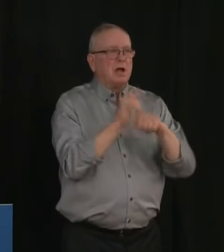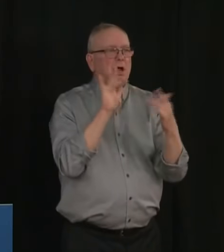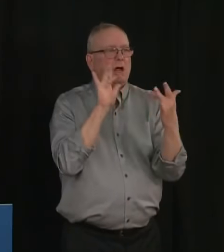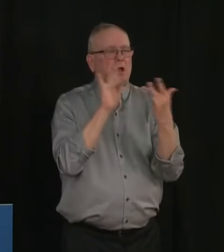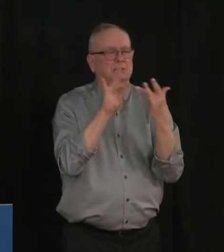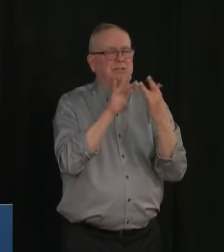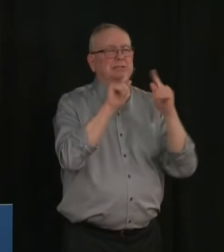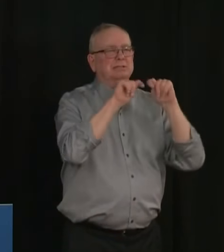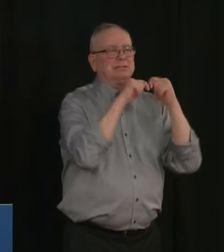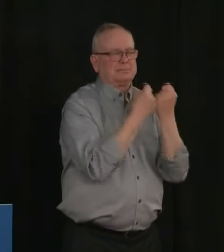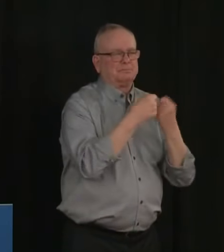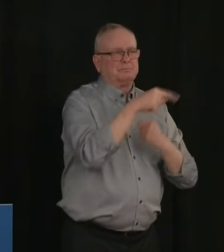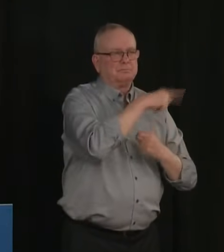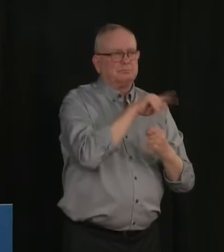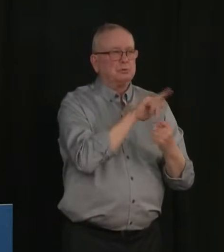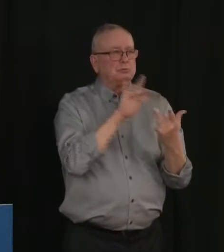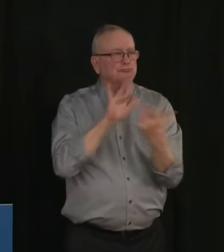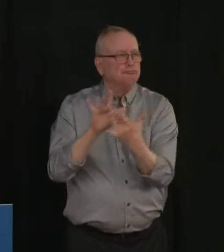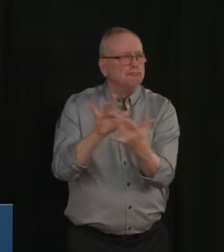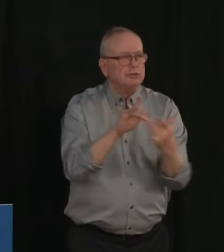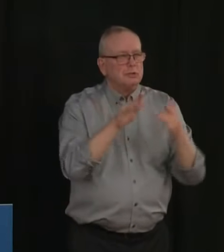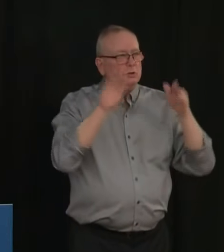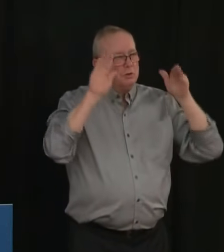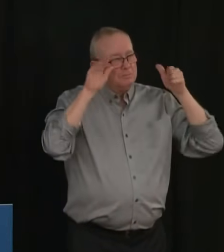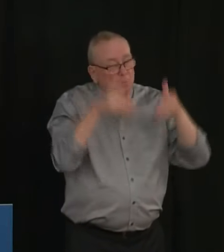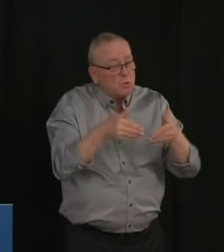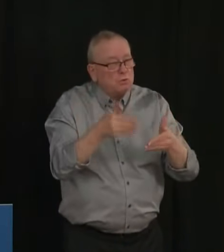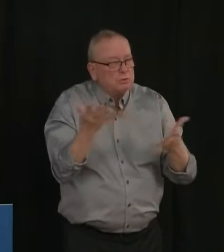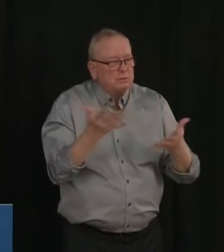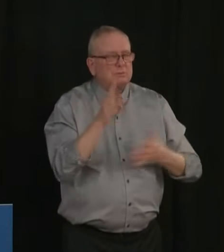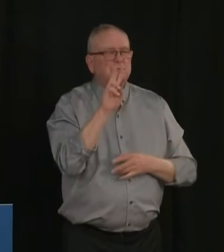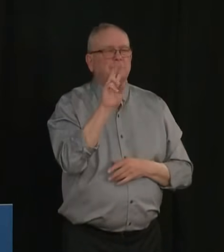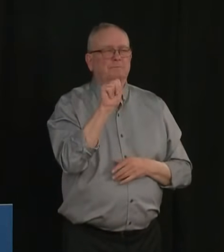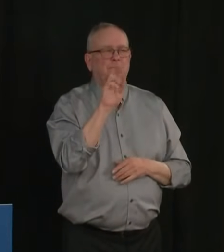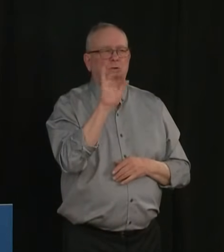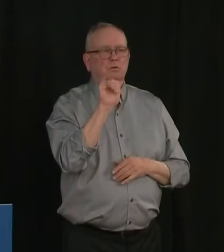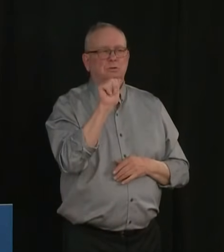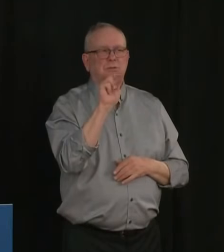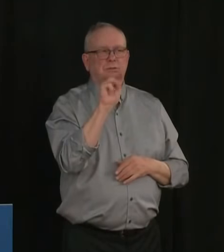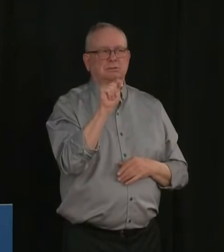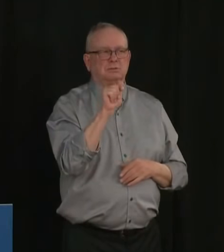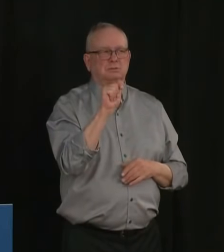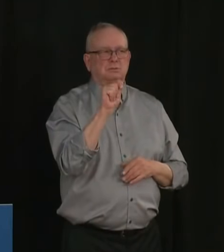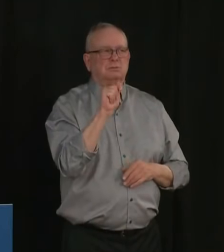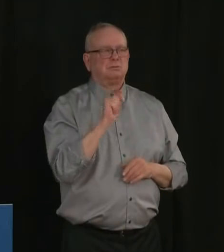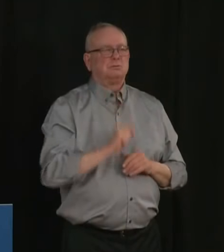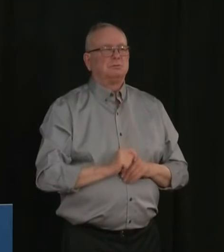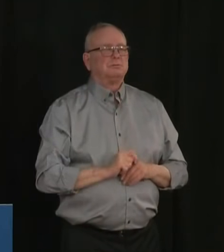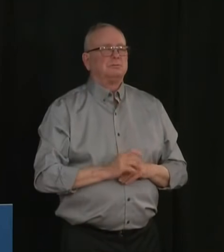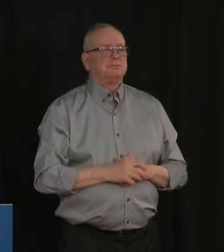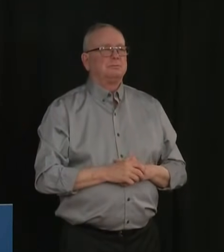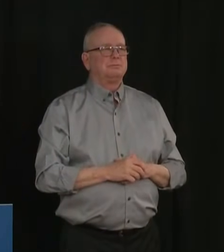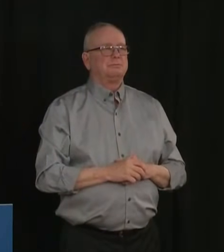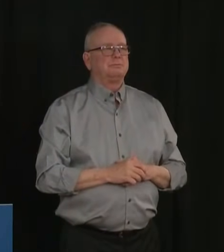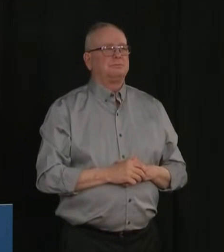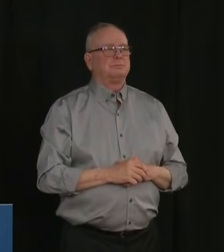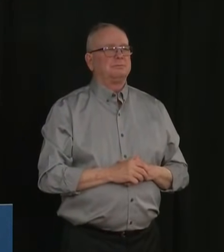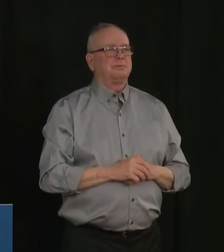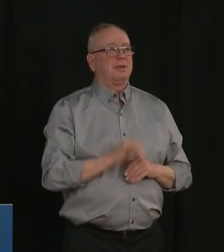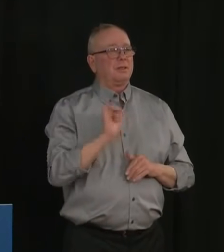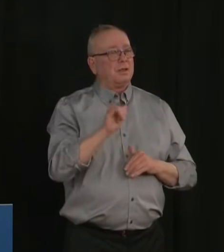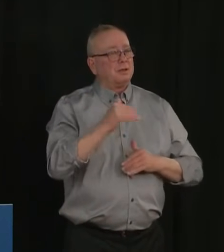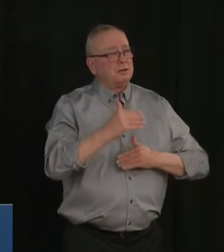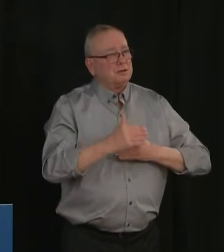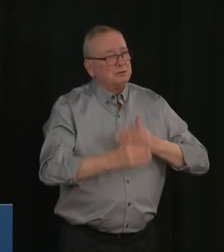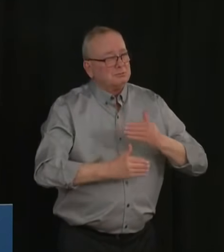most experienced and knowledgeable contact tracers to work limiting spread. These steps are a big part of why we were